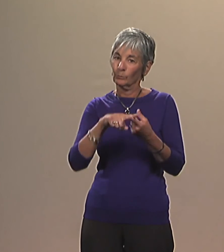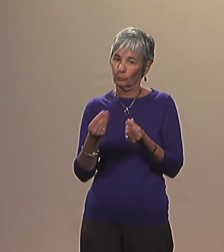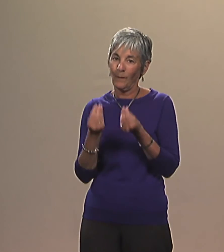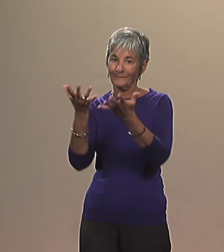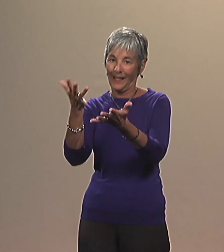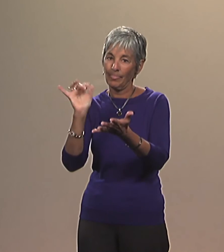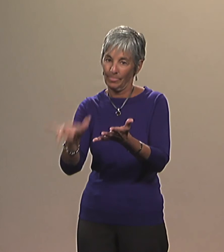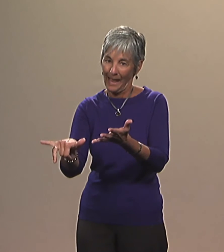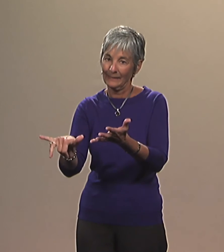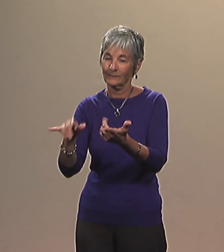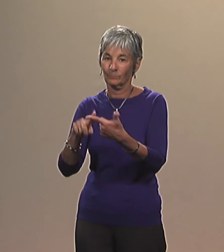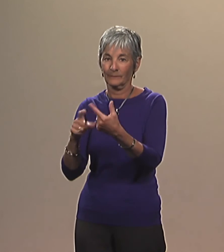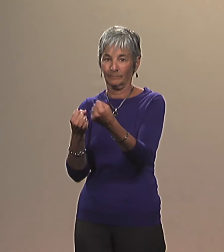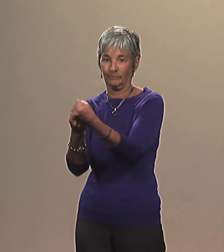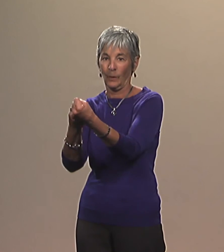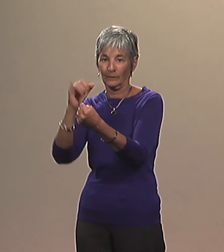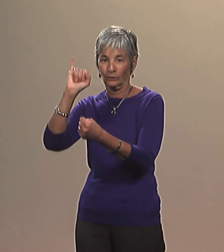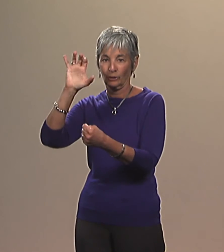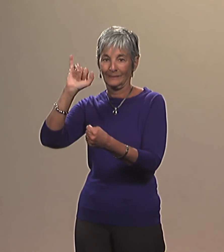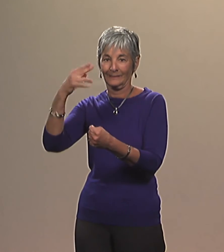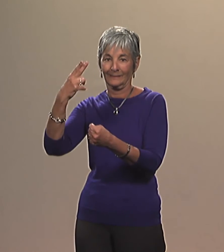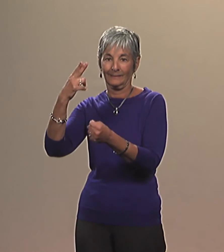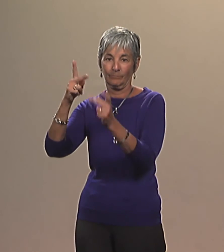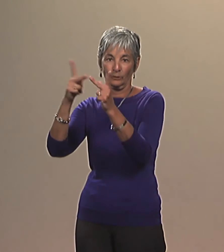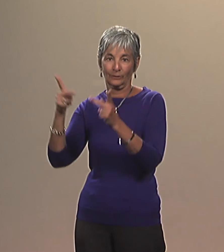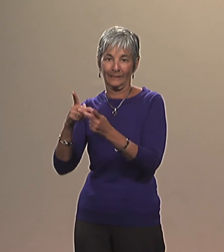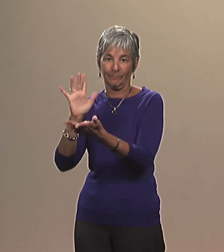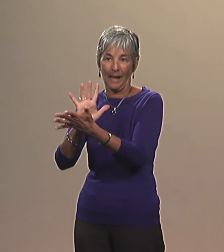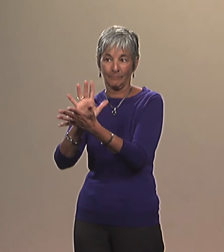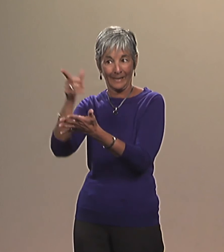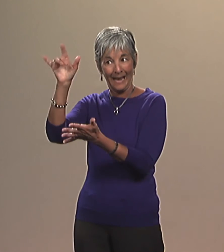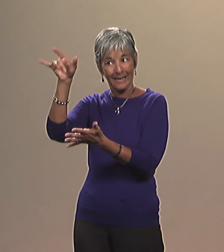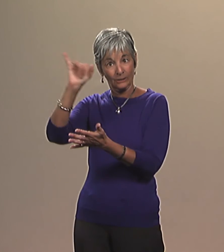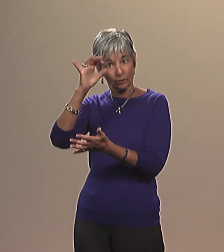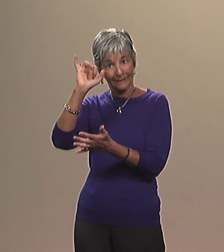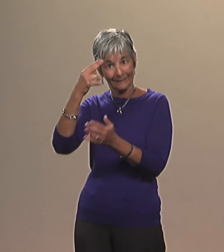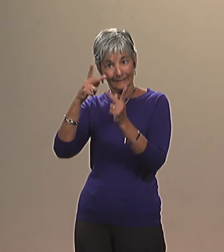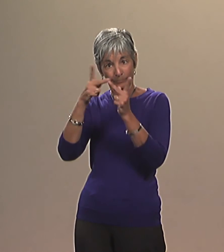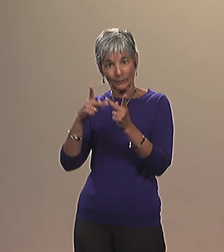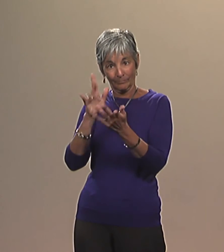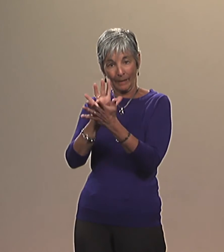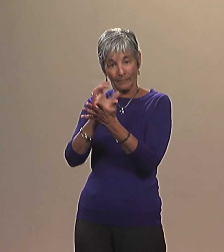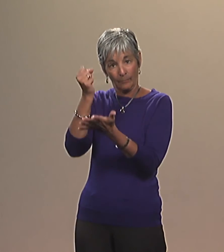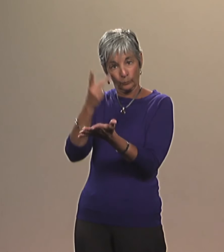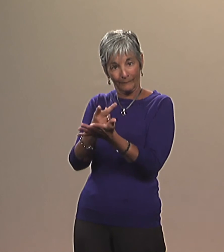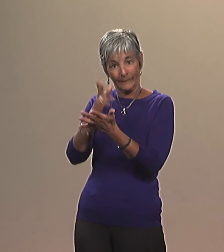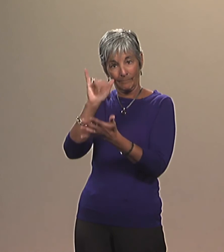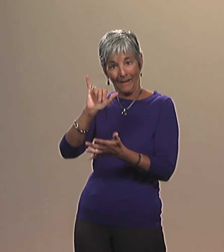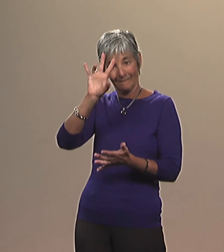We ask that you provide support to the JCIH paper, which was approved by 7 well-known